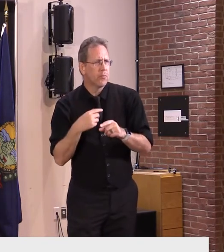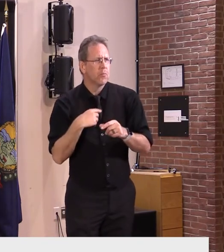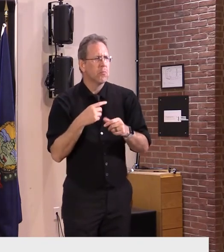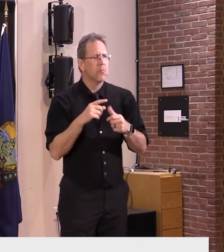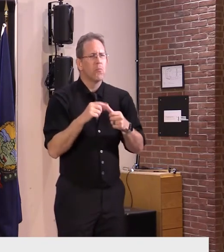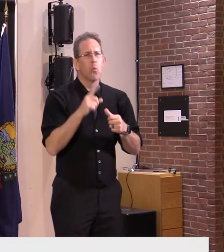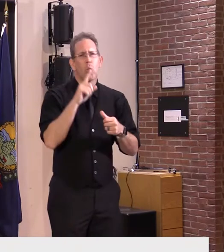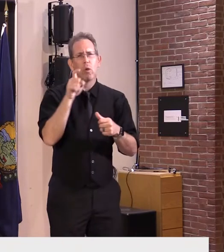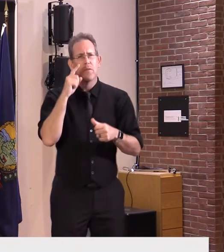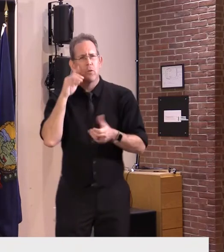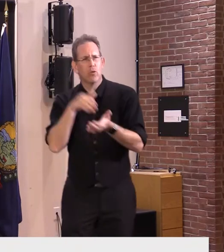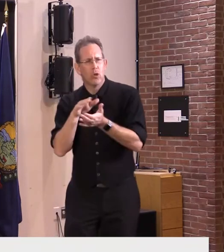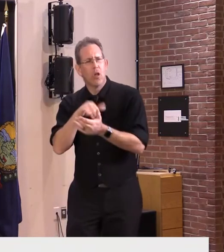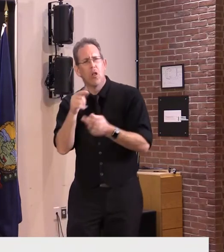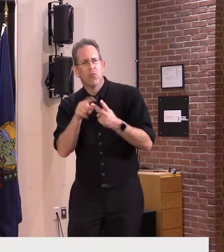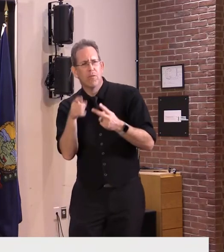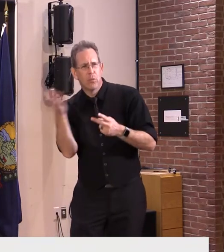Levine.